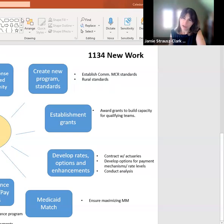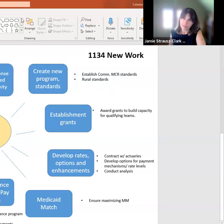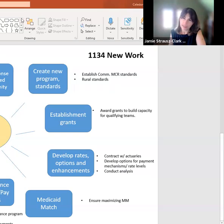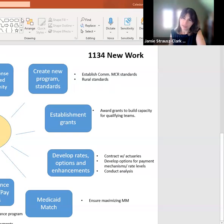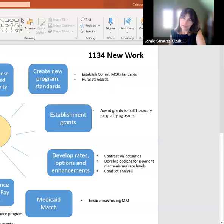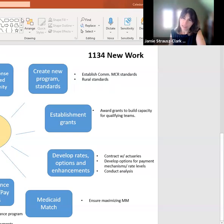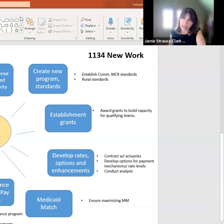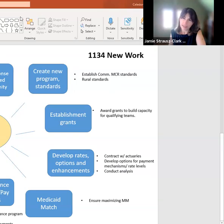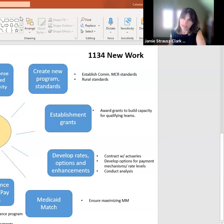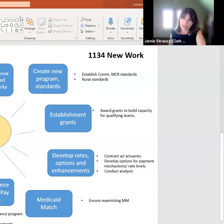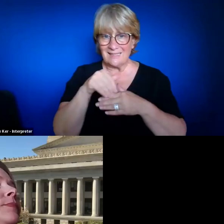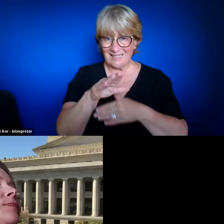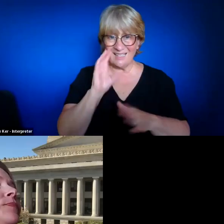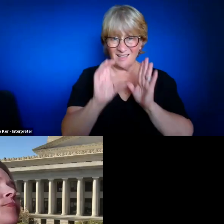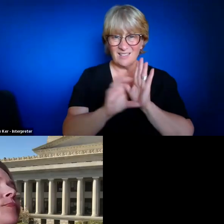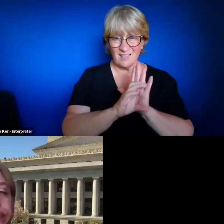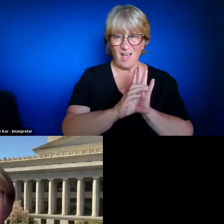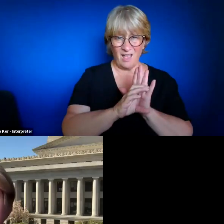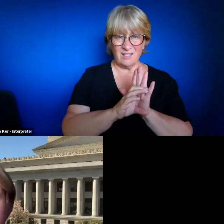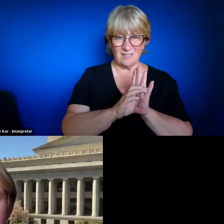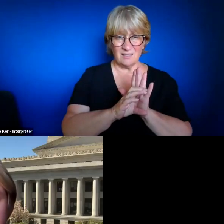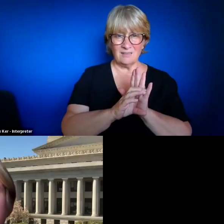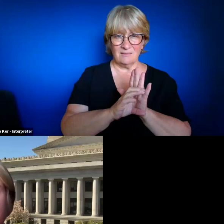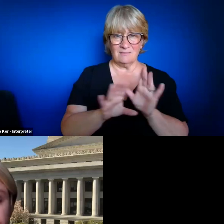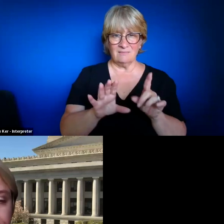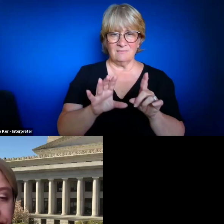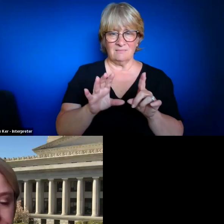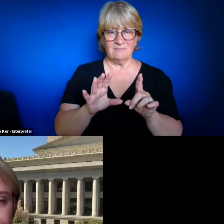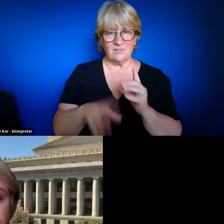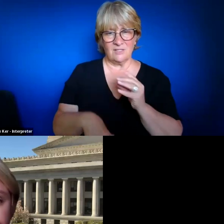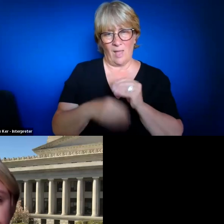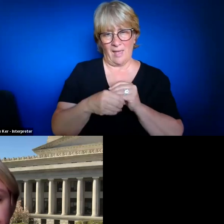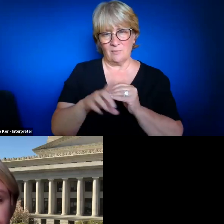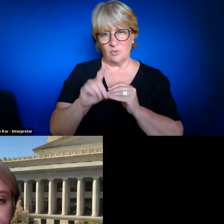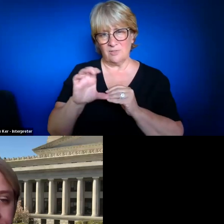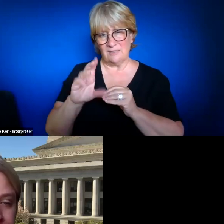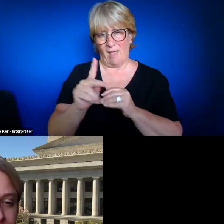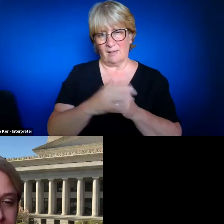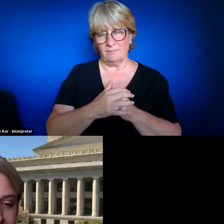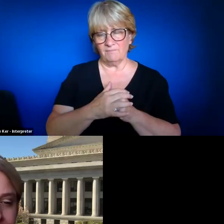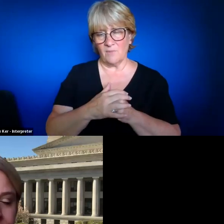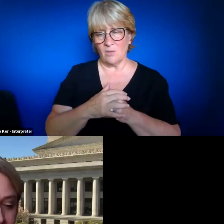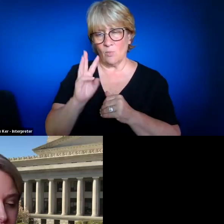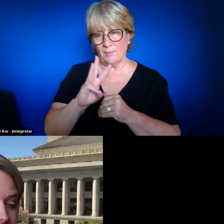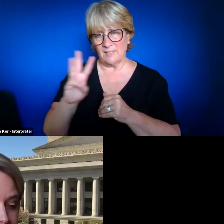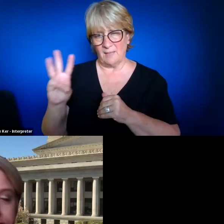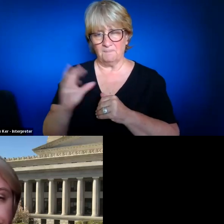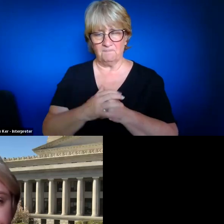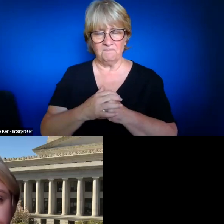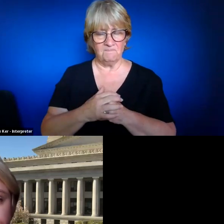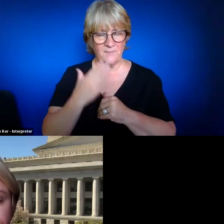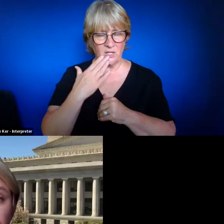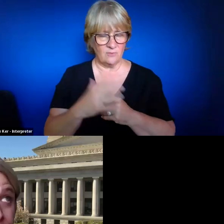mind sending those slides to HMA, they'll add them to the deck that gets posted on the website so folks can review that again if they want